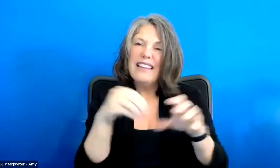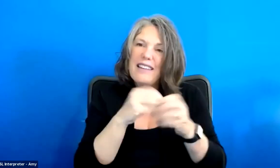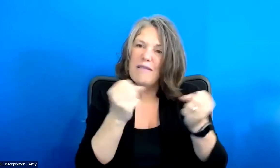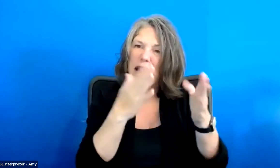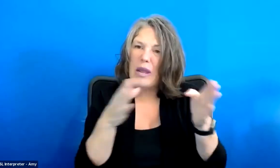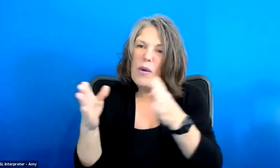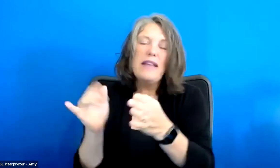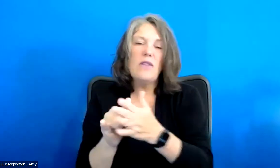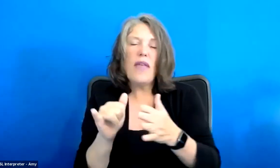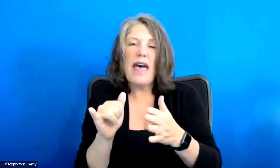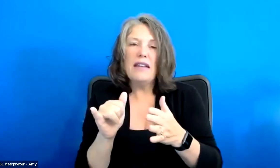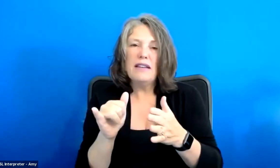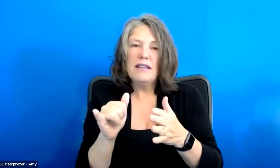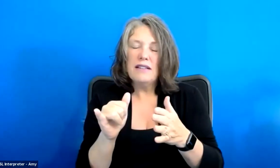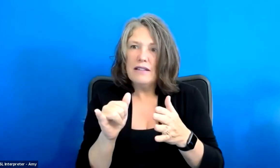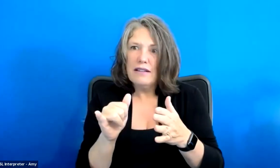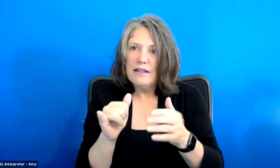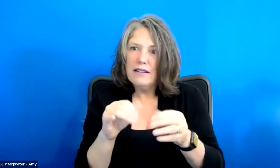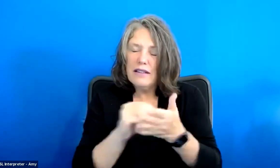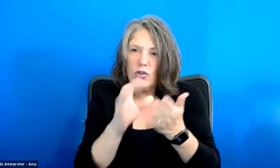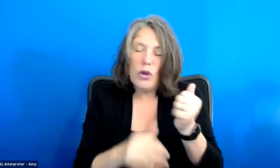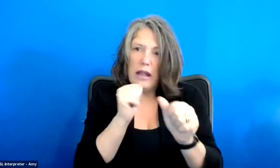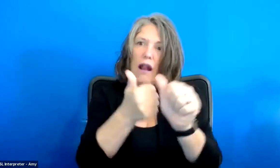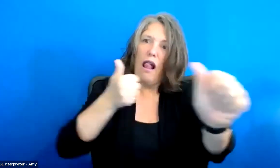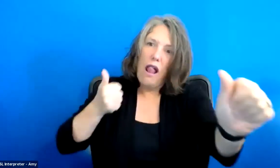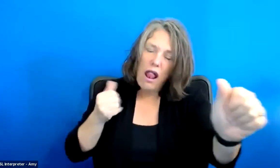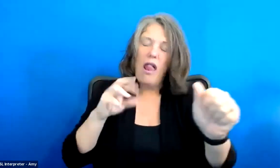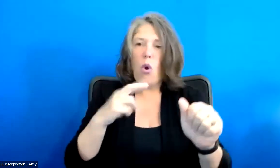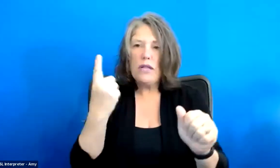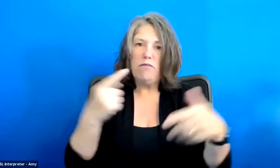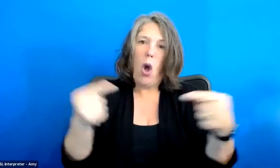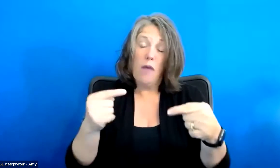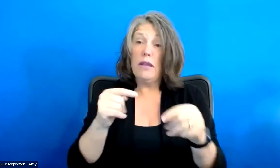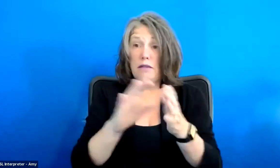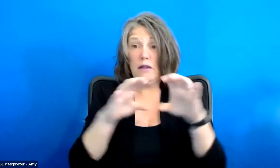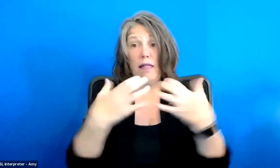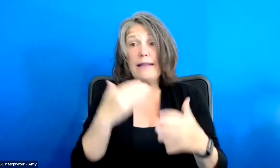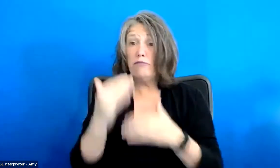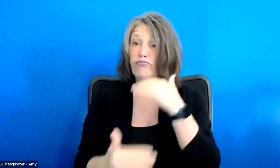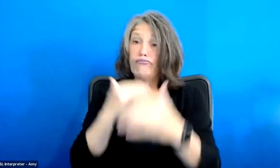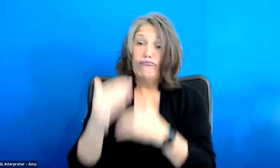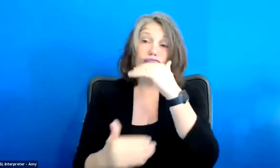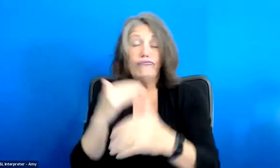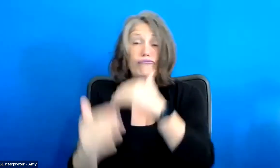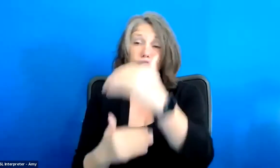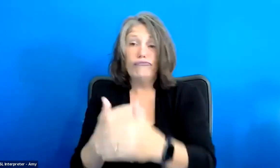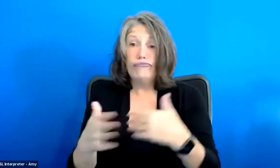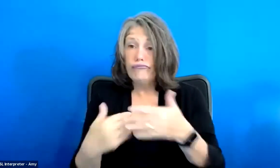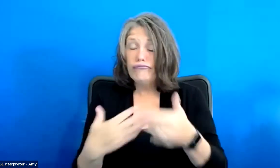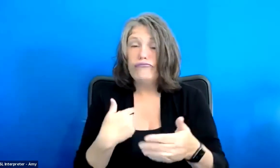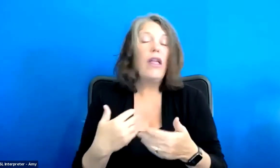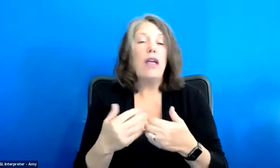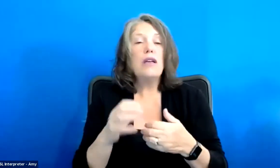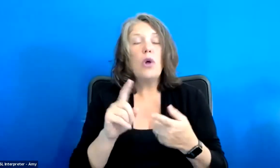so that irreparable harm doesn't happen to the student because classes march on. So to